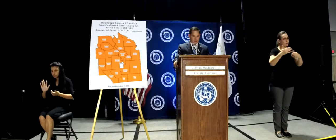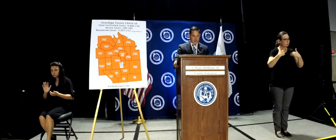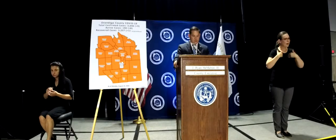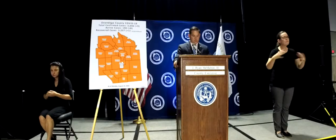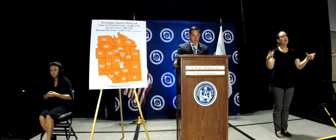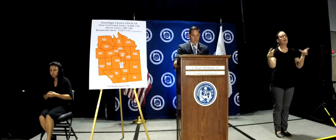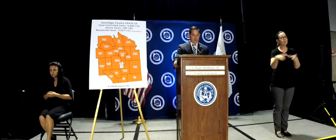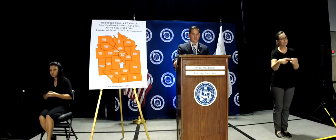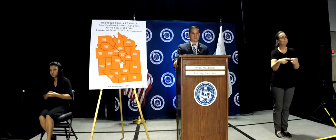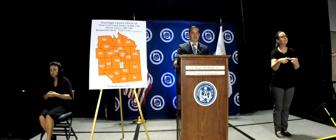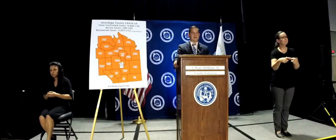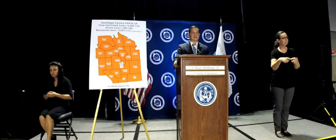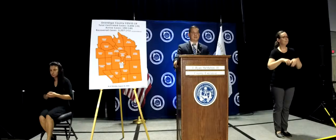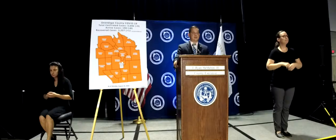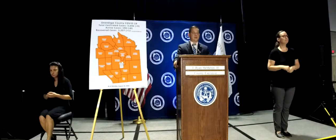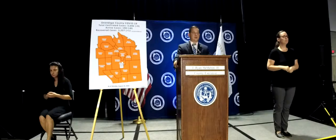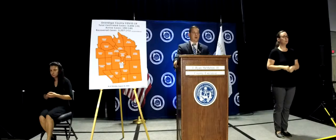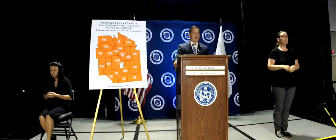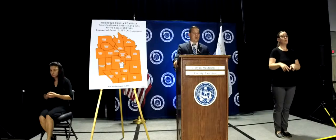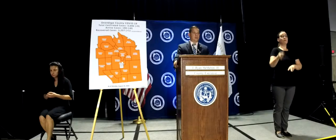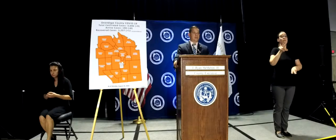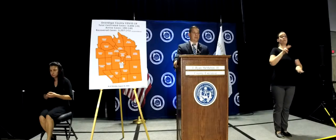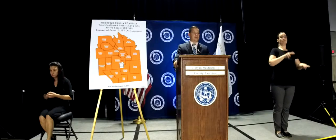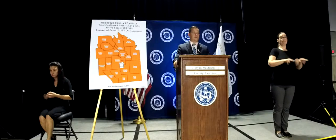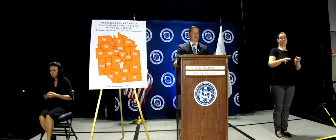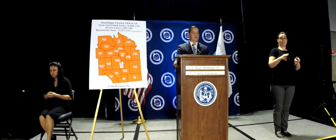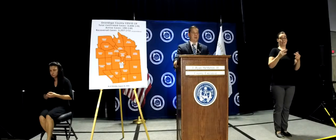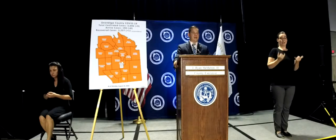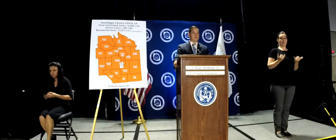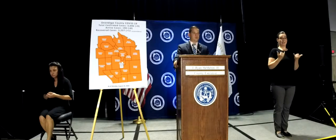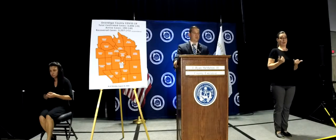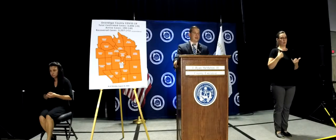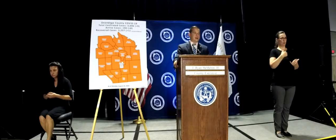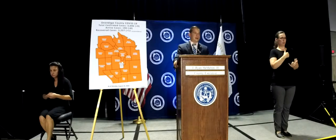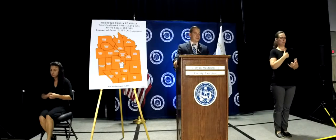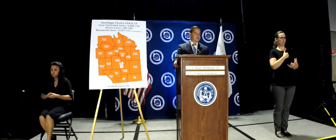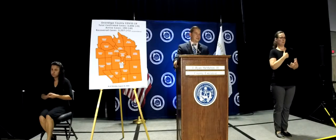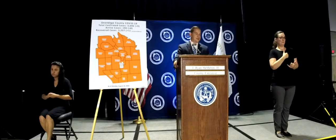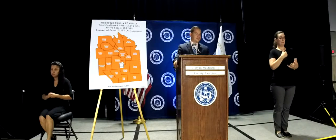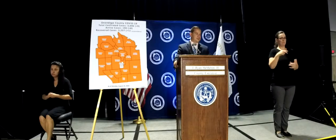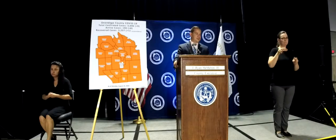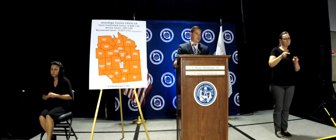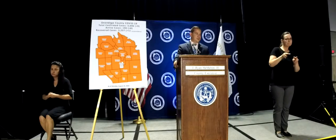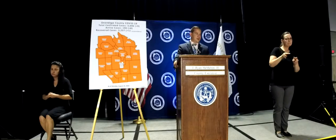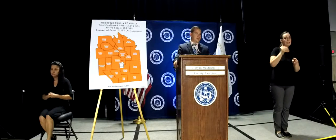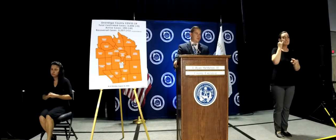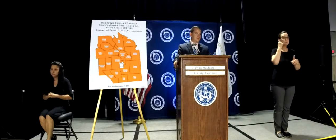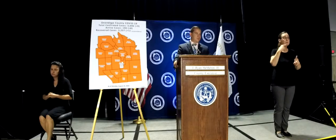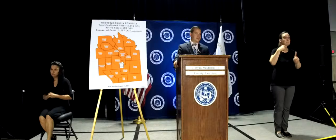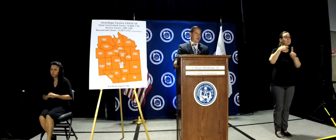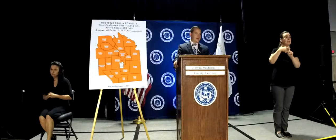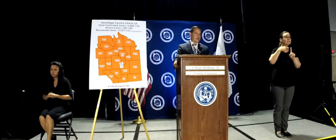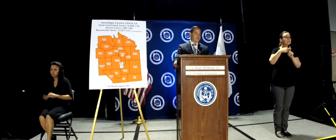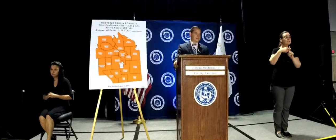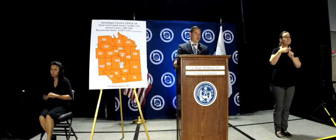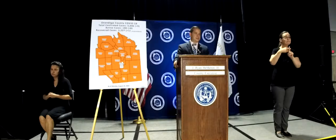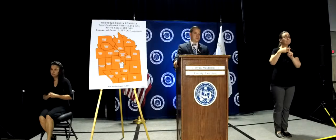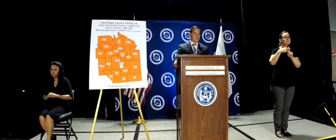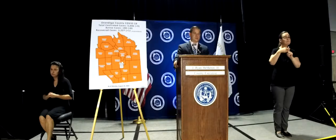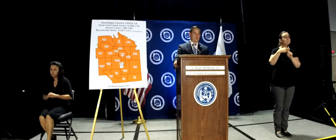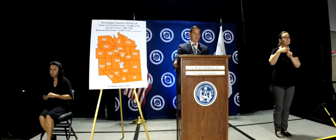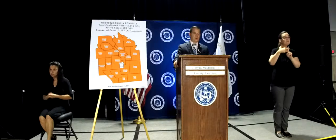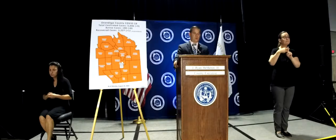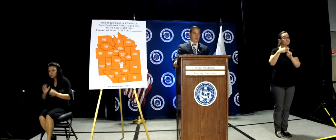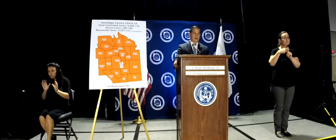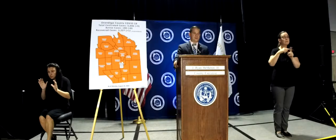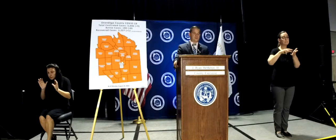Again, the surveillance tests lead, if there is a positive, to a diagnostic test. And then from that diagnostic test, if there's